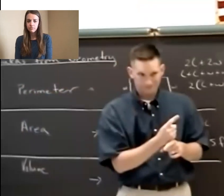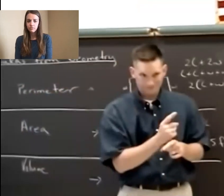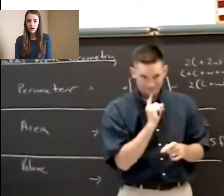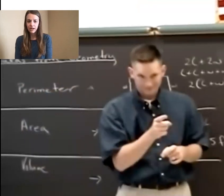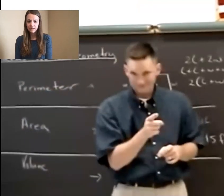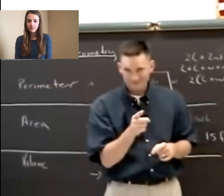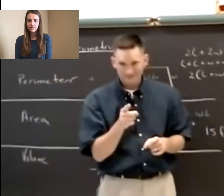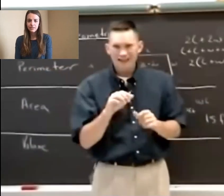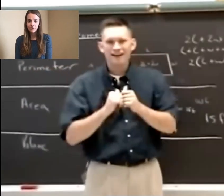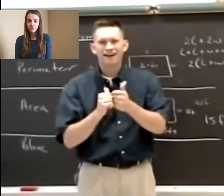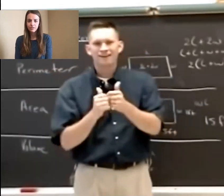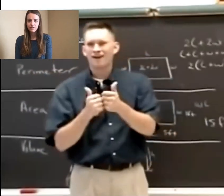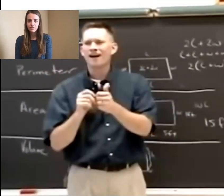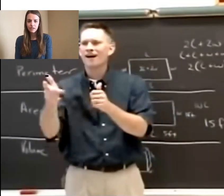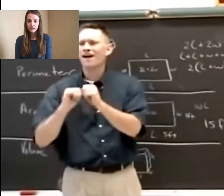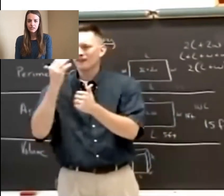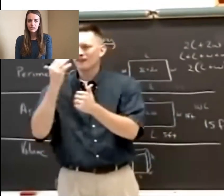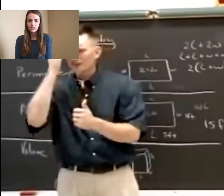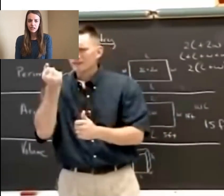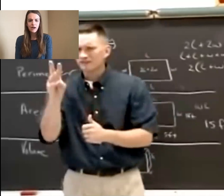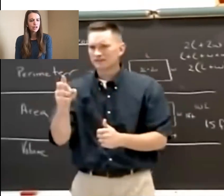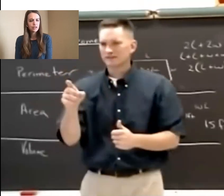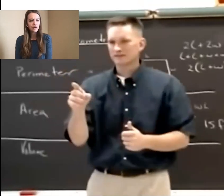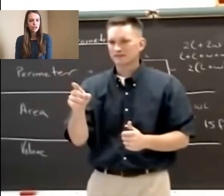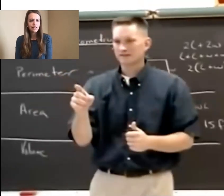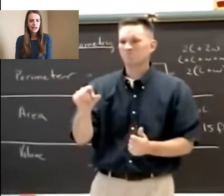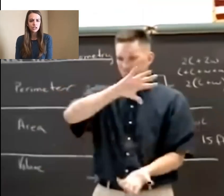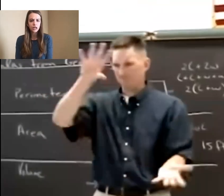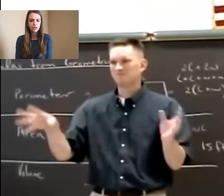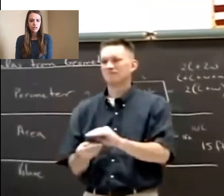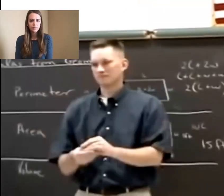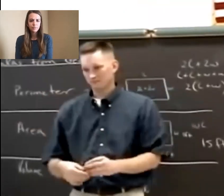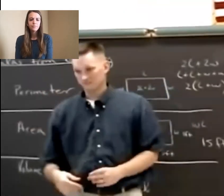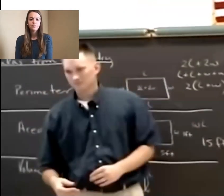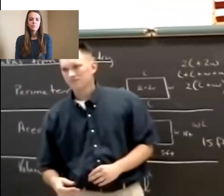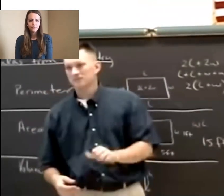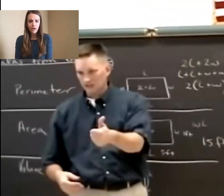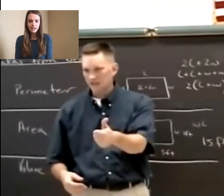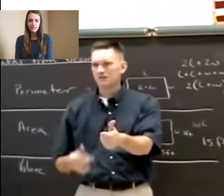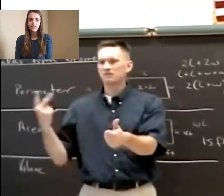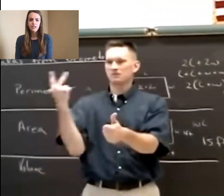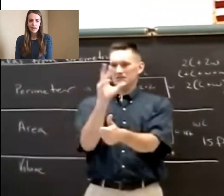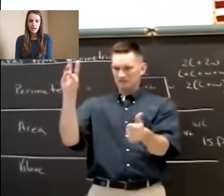16, right? General consensus. So how did you get that answer? You add it together,